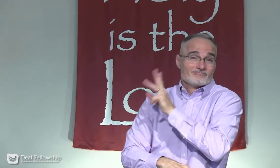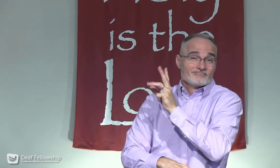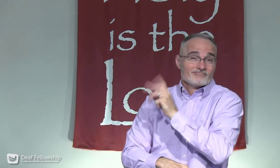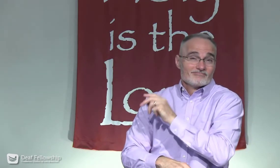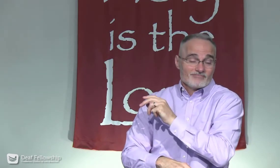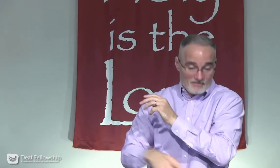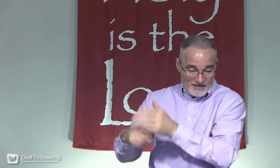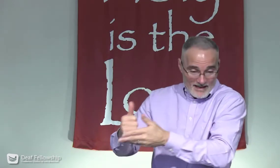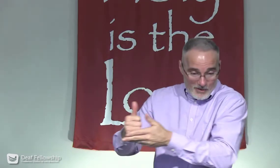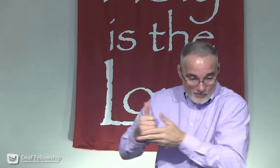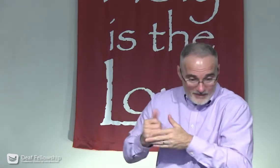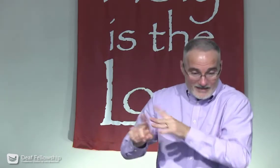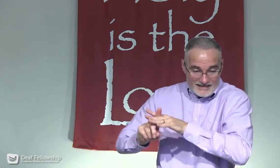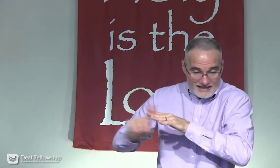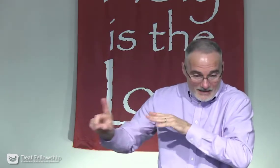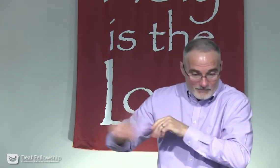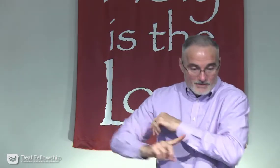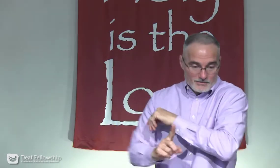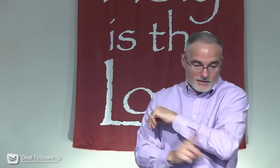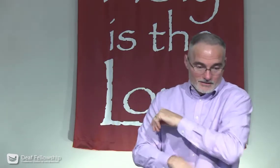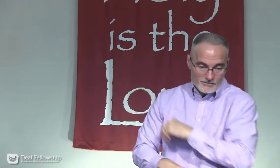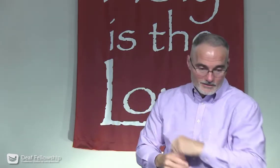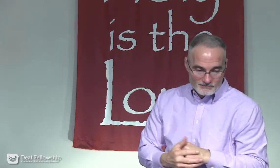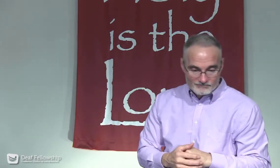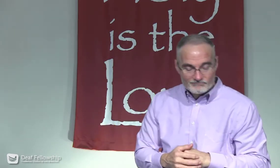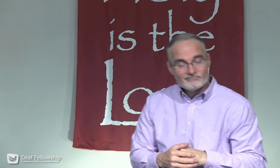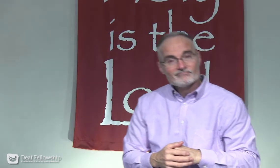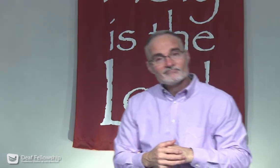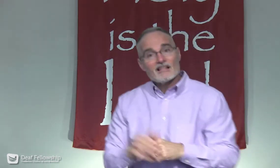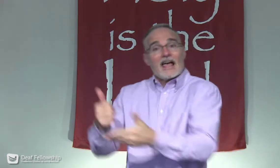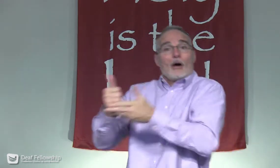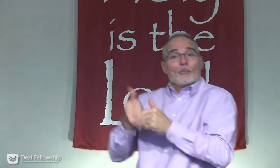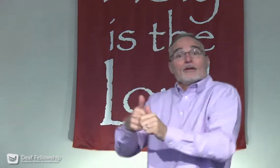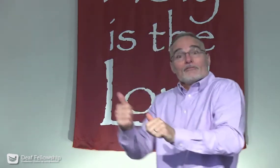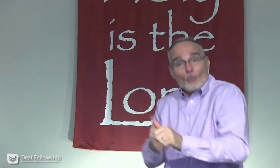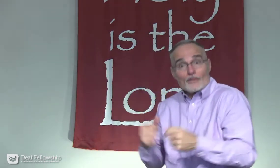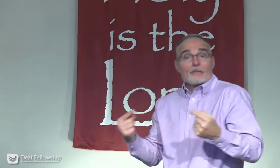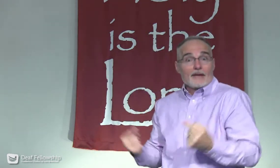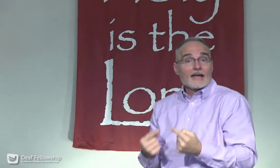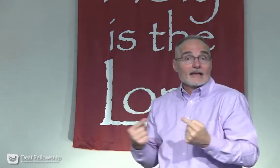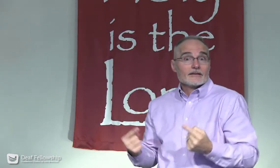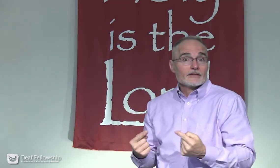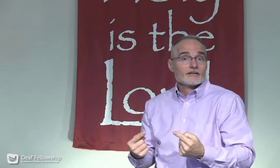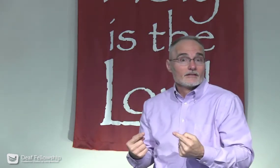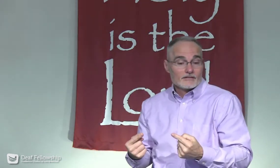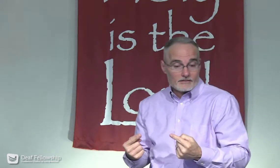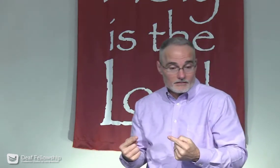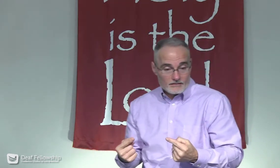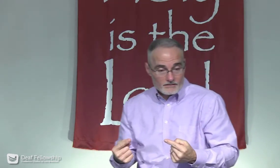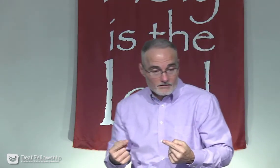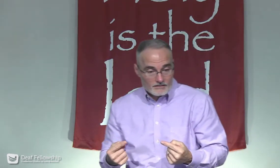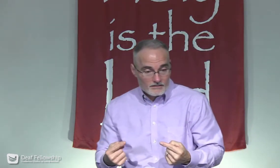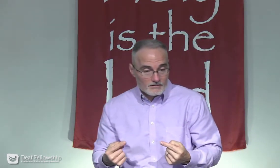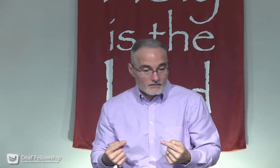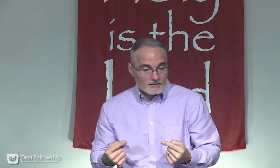He wanted help escaping his punishment, getting out of the penalty, avoiding the